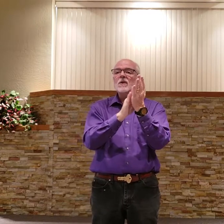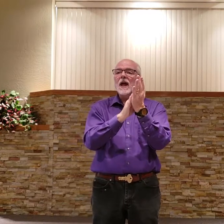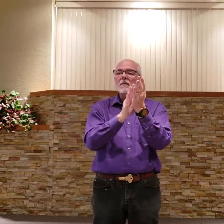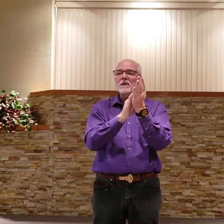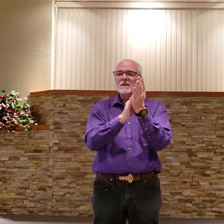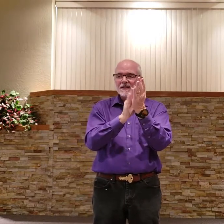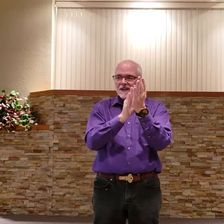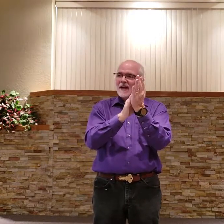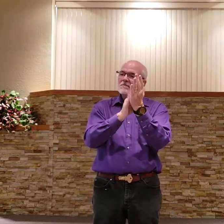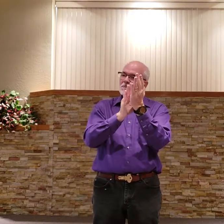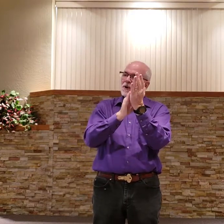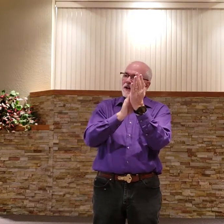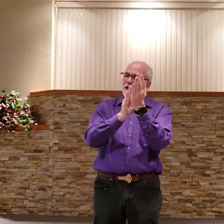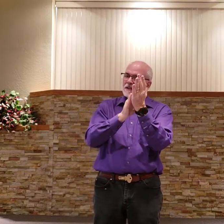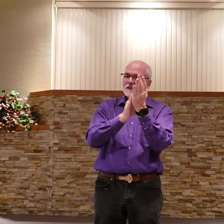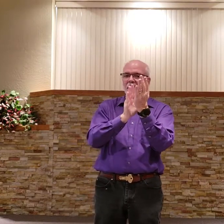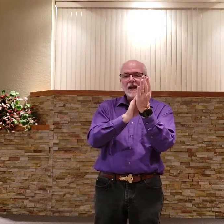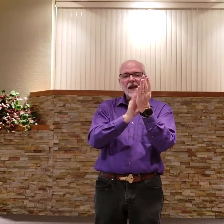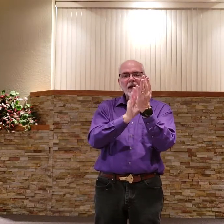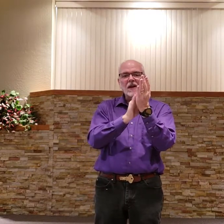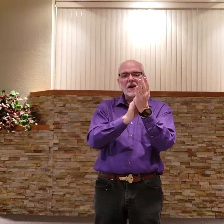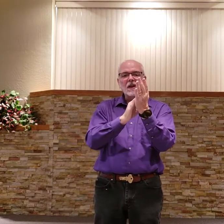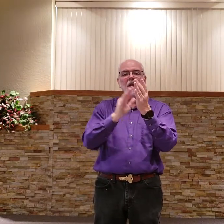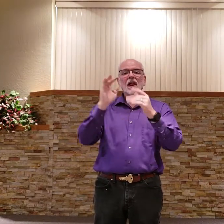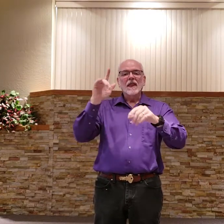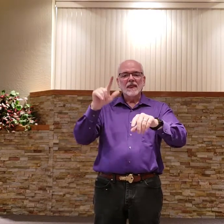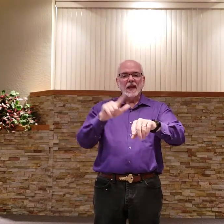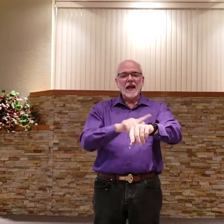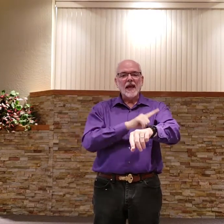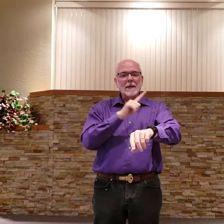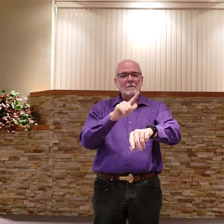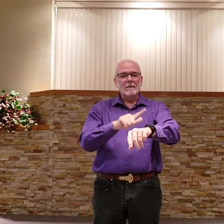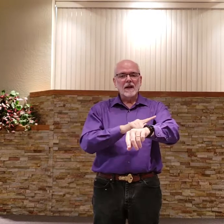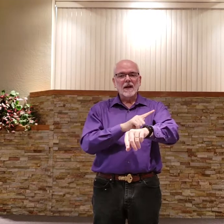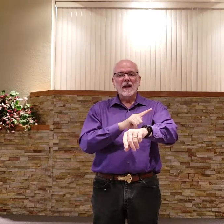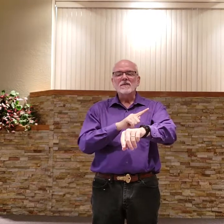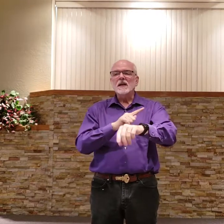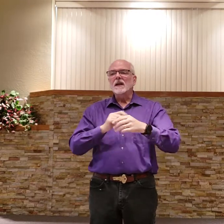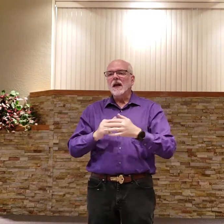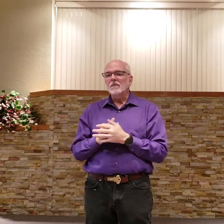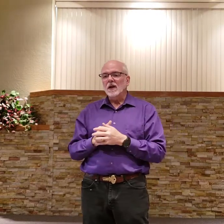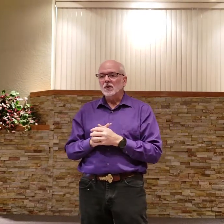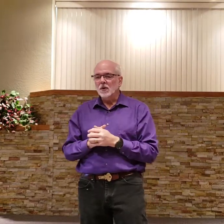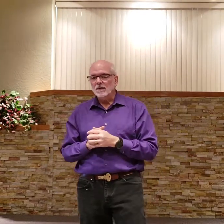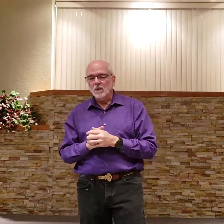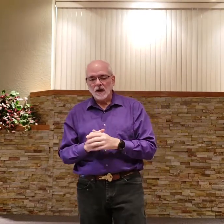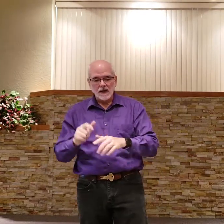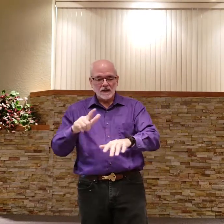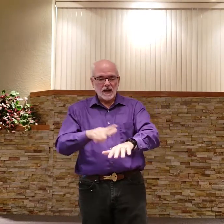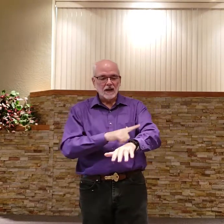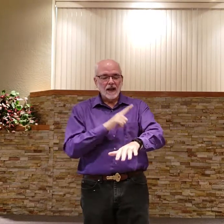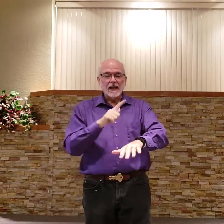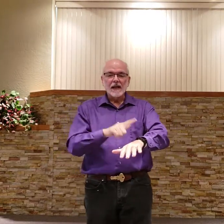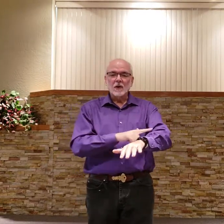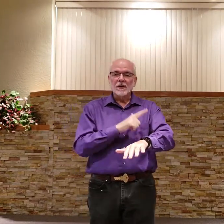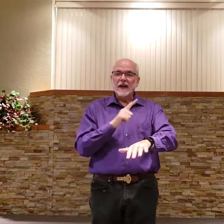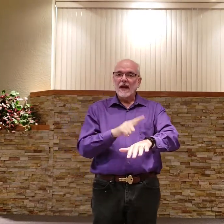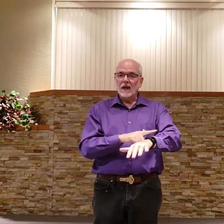clap, praise, hail the Lamb. And I've seen Lamb done two different ways, either with an L